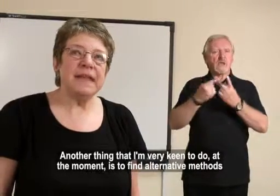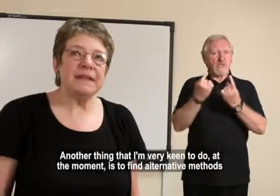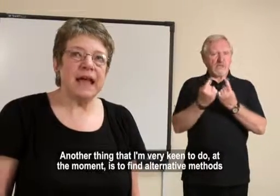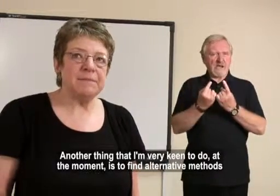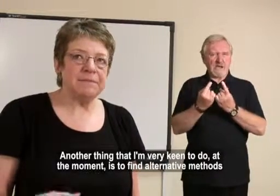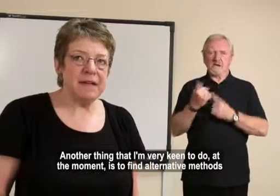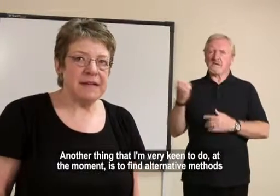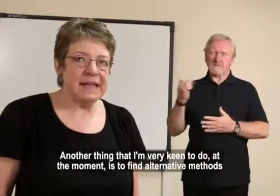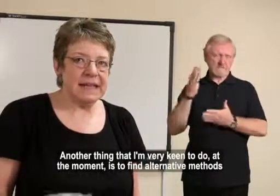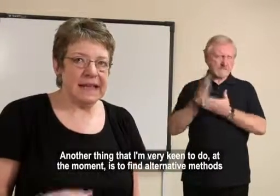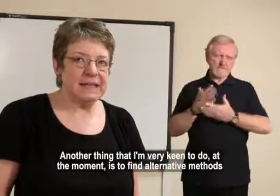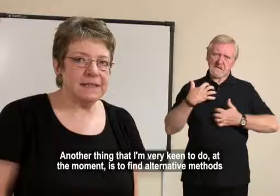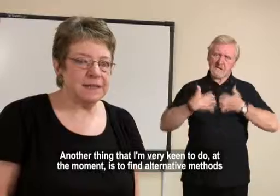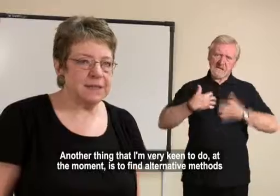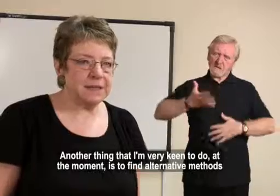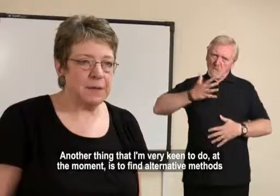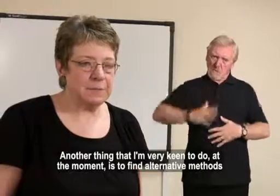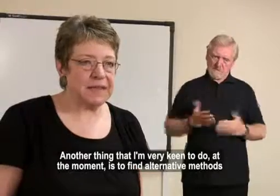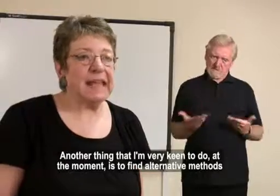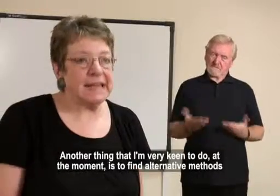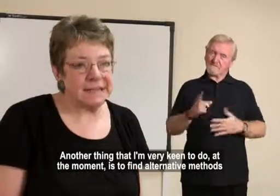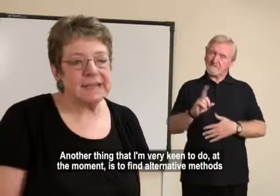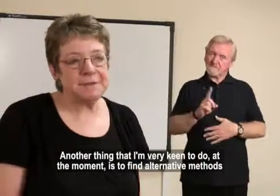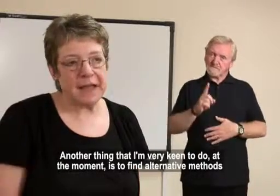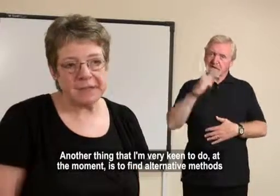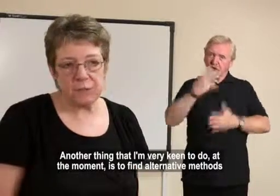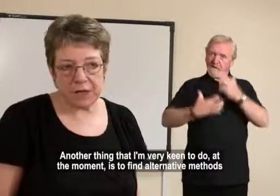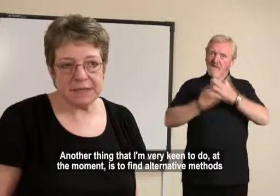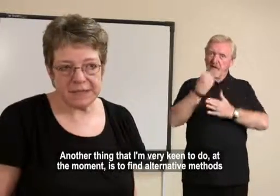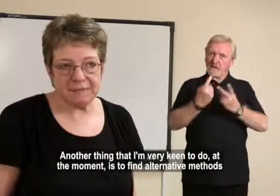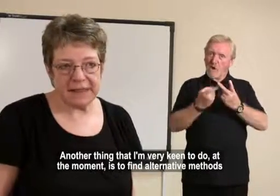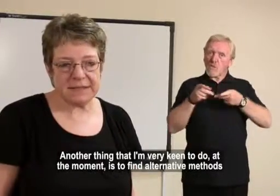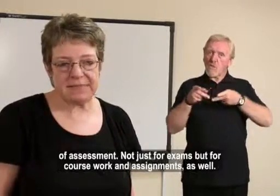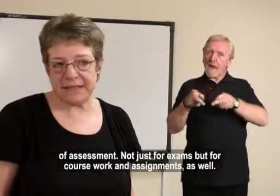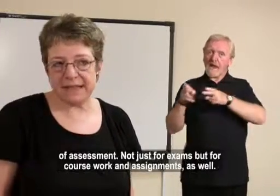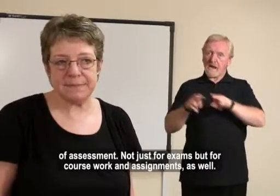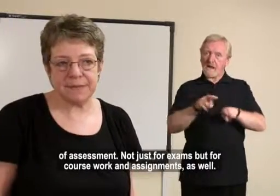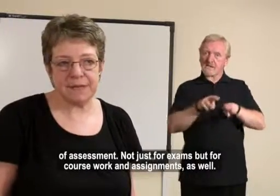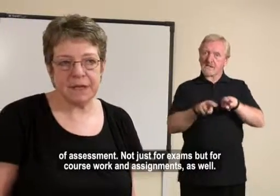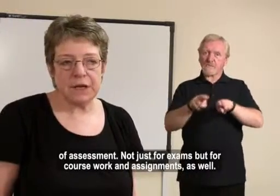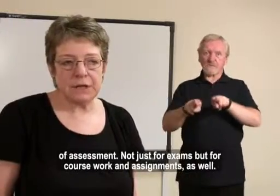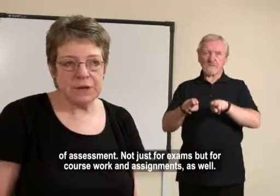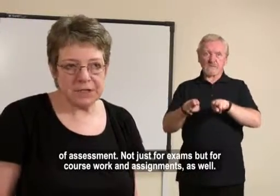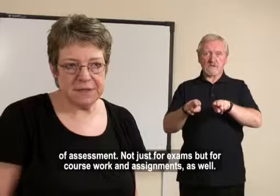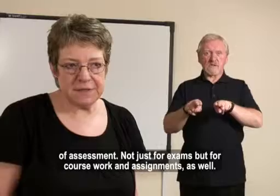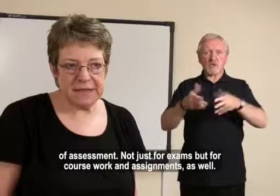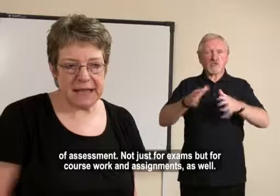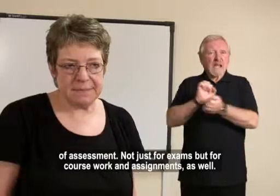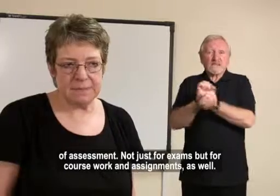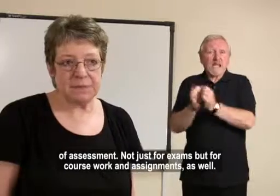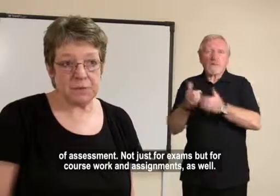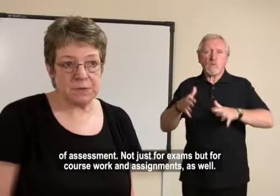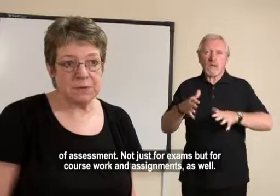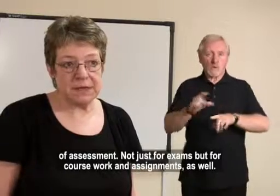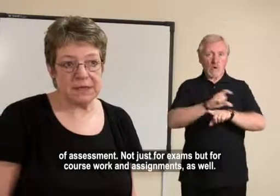Another thing that I'm very keen to do at the moment is to find alternative methods of assessment, not just for